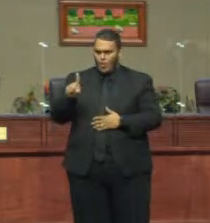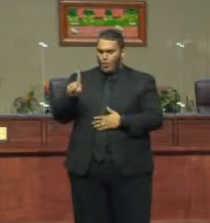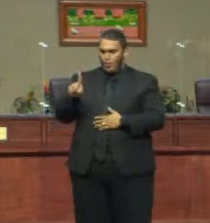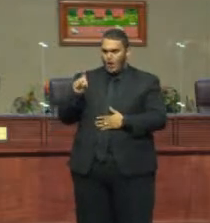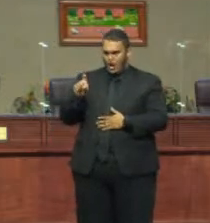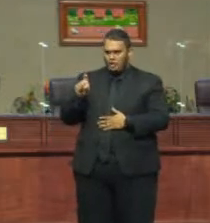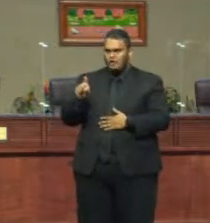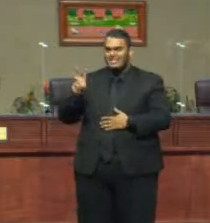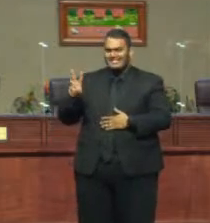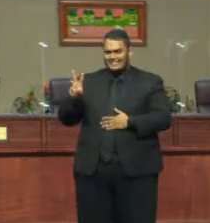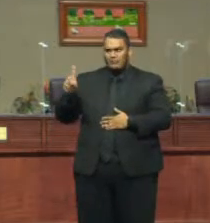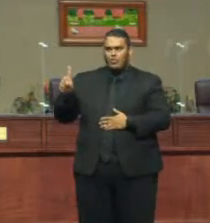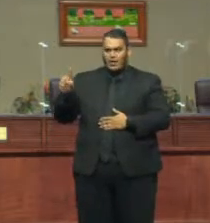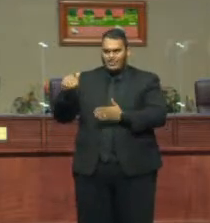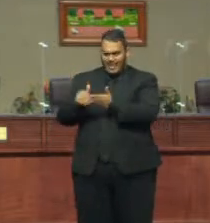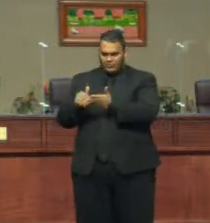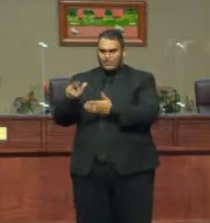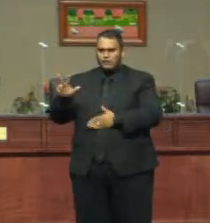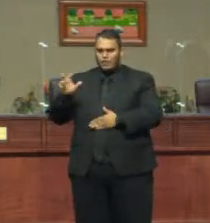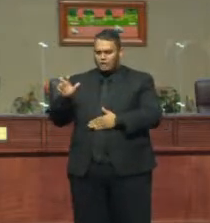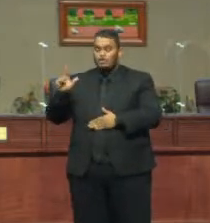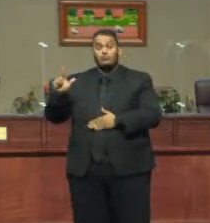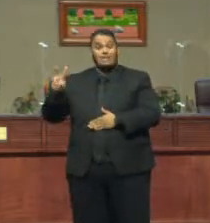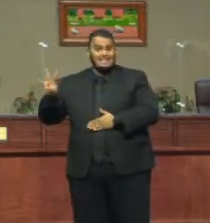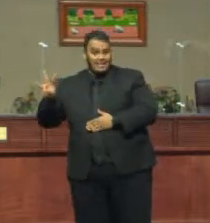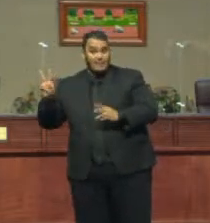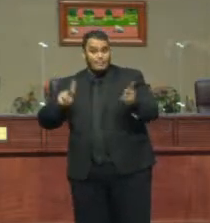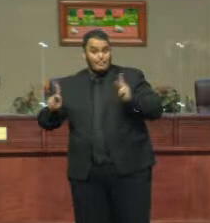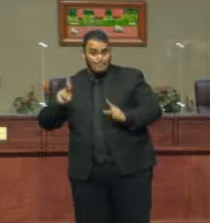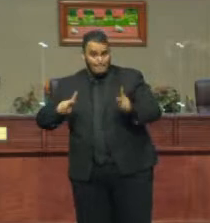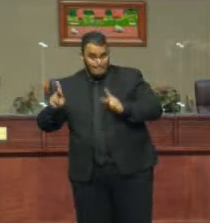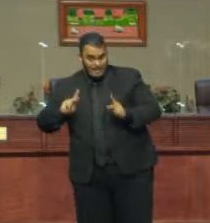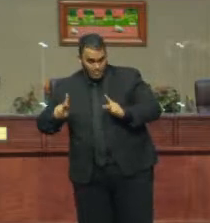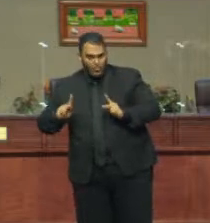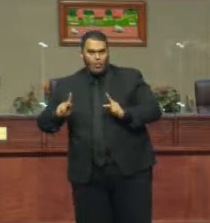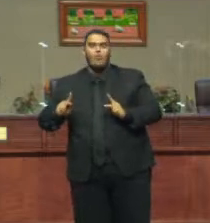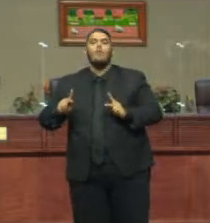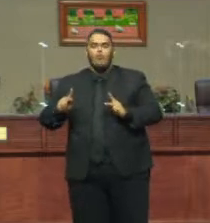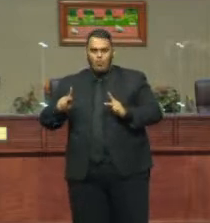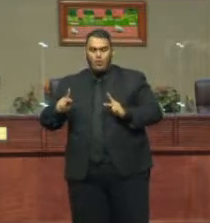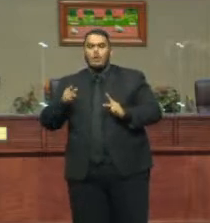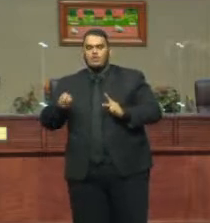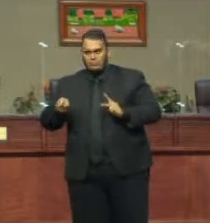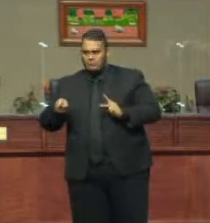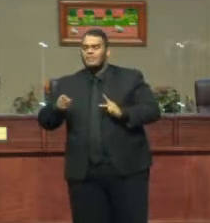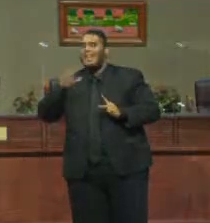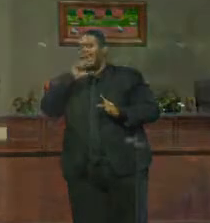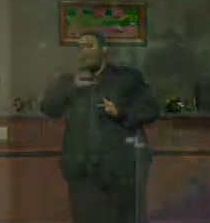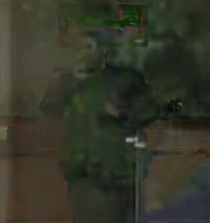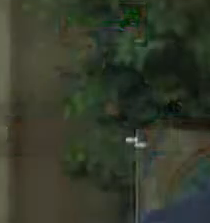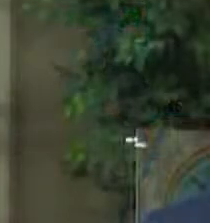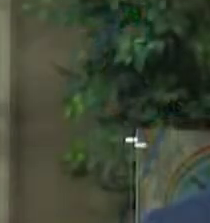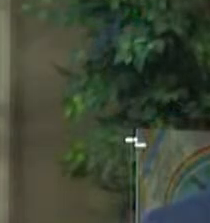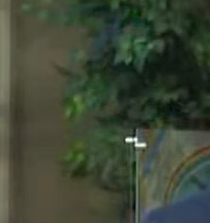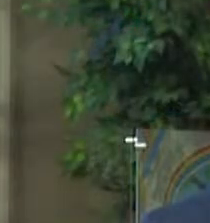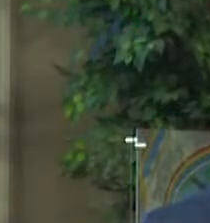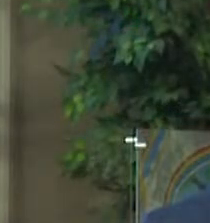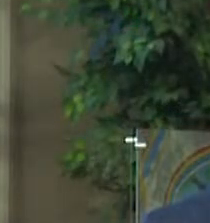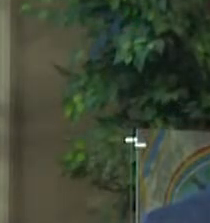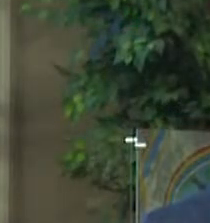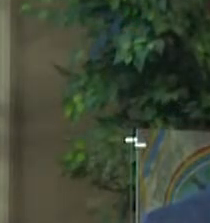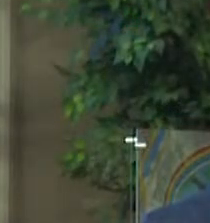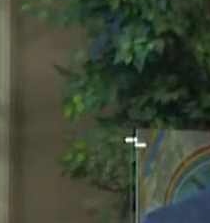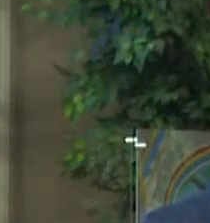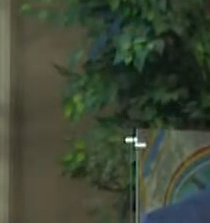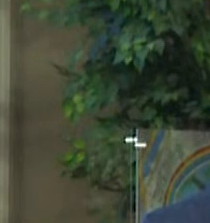161,327 residents are estimated at being 65 or older. Since the start of the pandemic, there